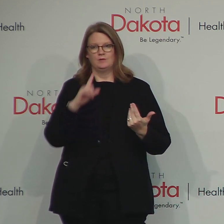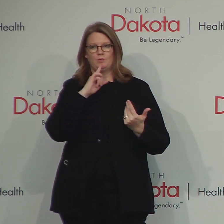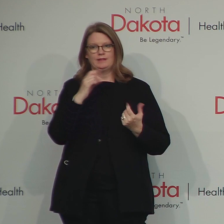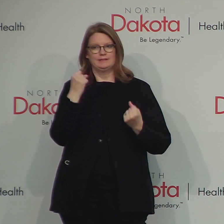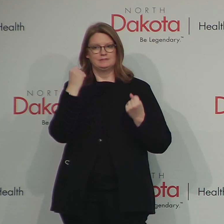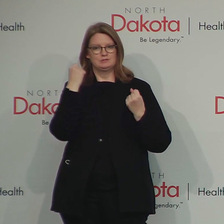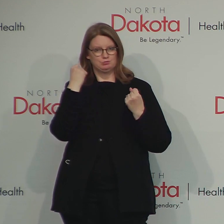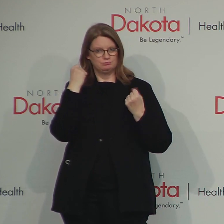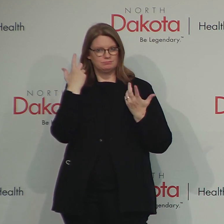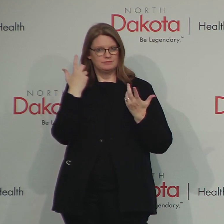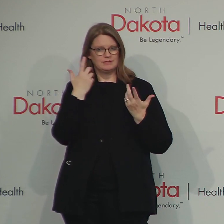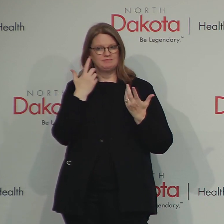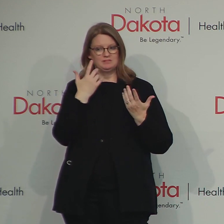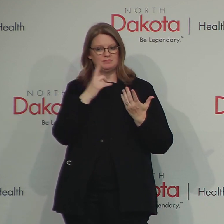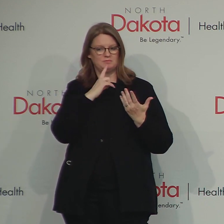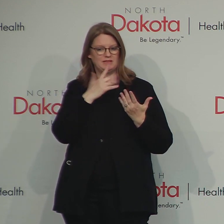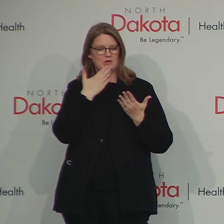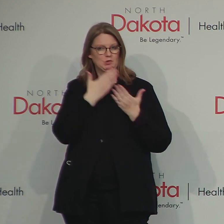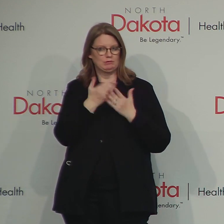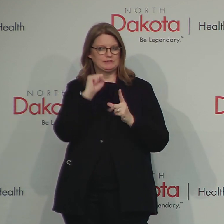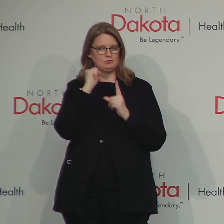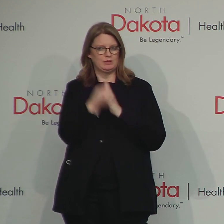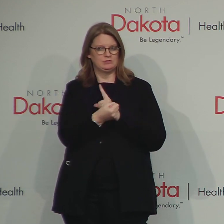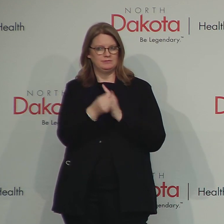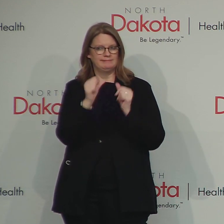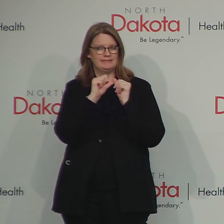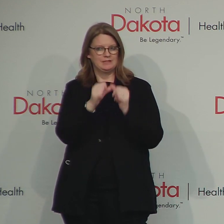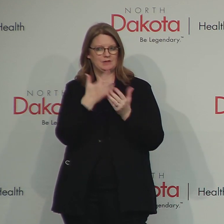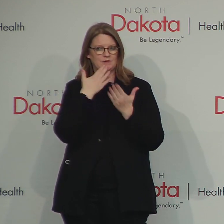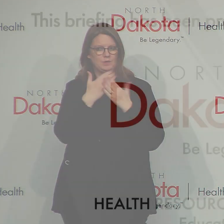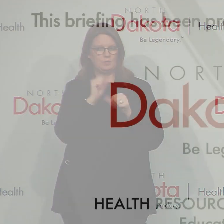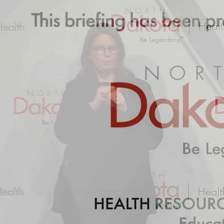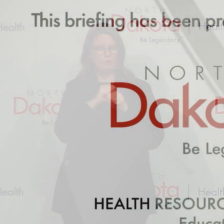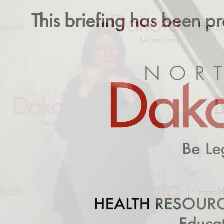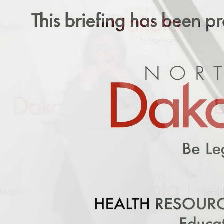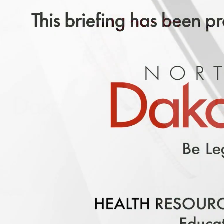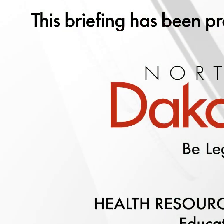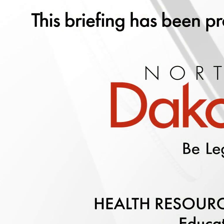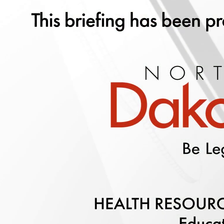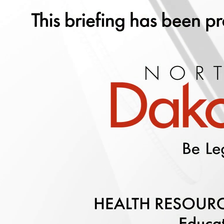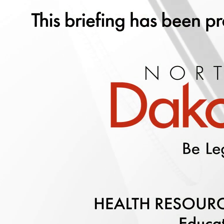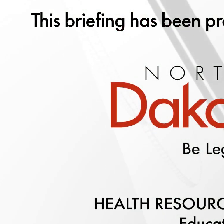a strong position relative to the rest of the nation. Let's keep up the great work. Thank you very much.